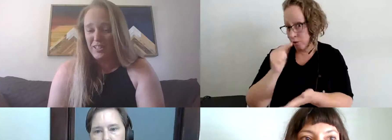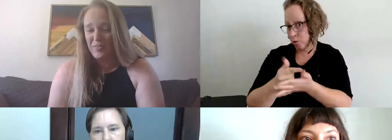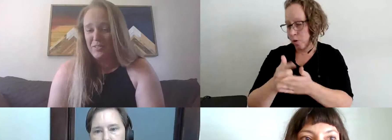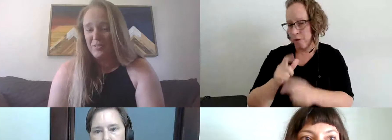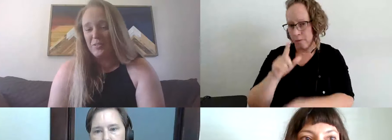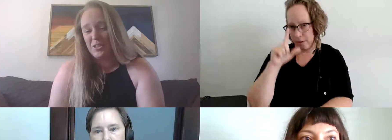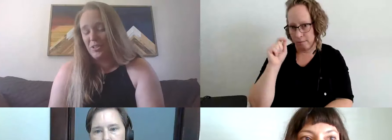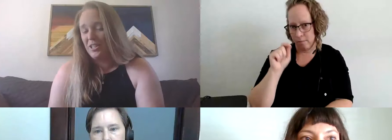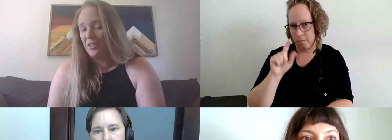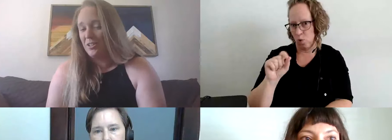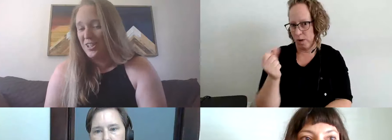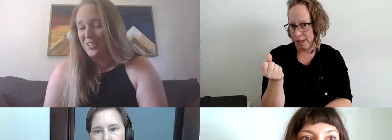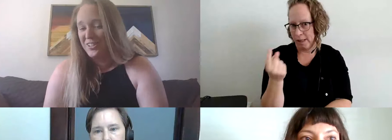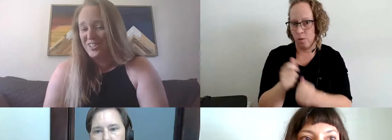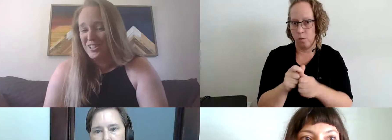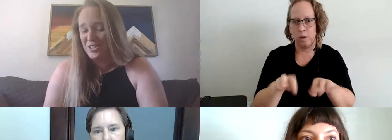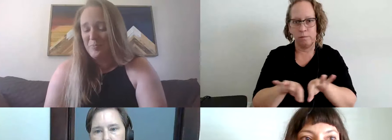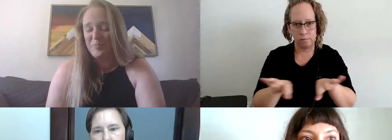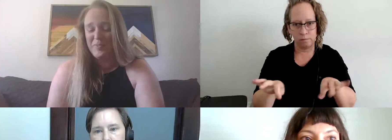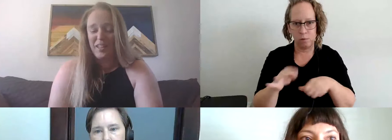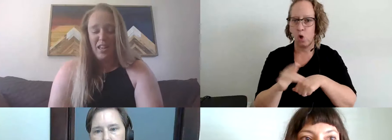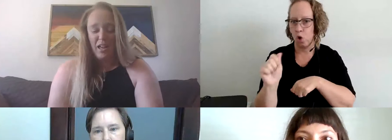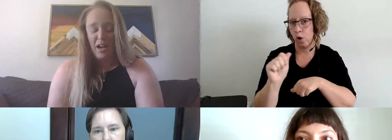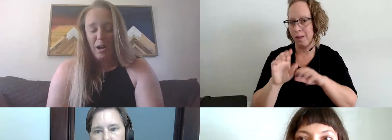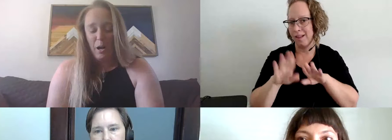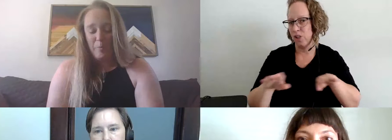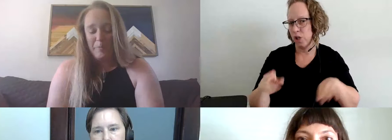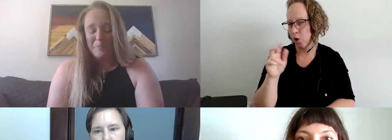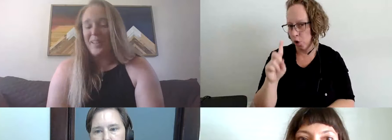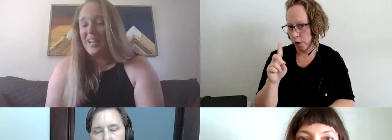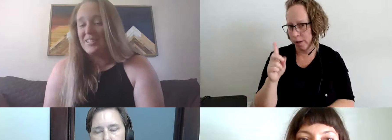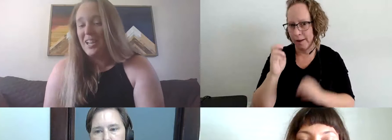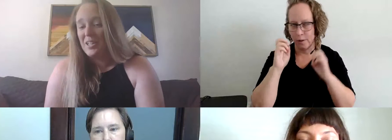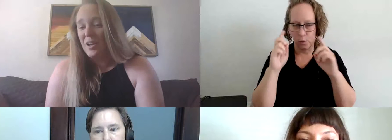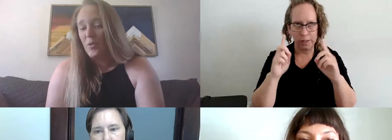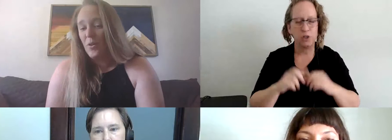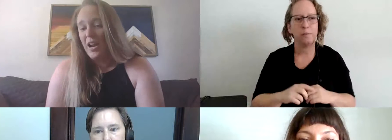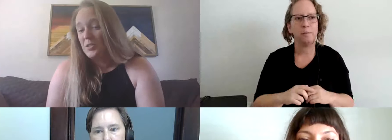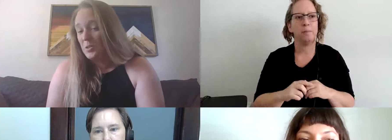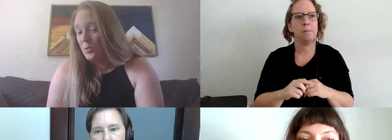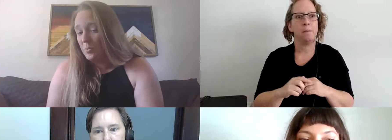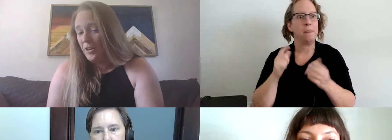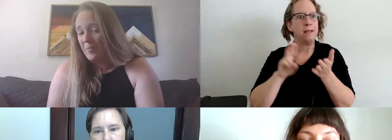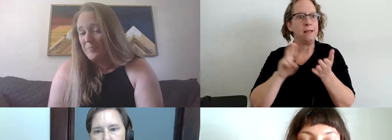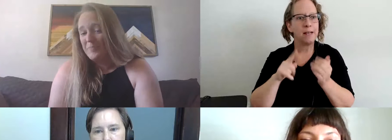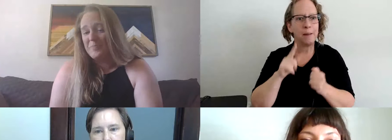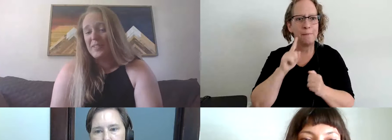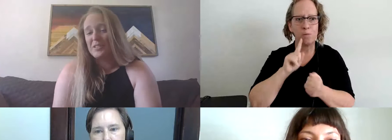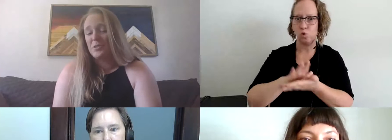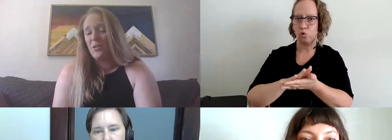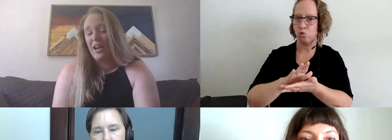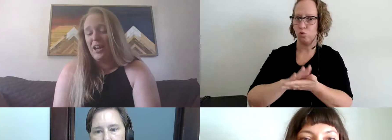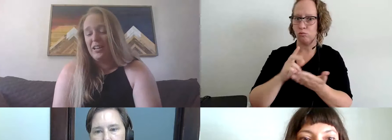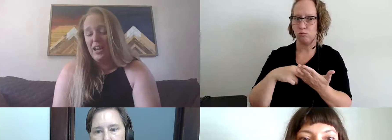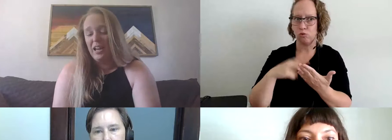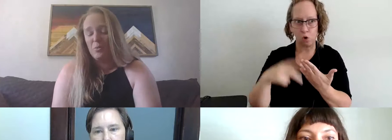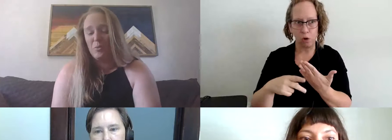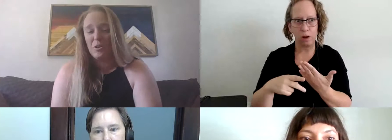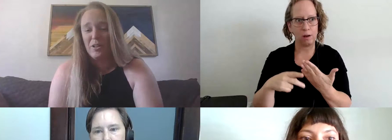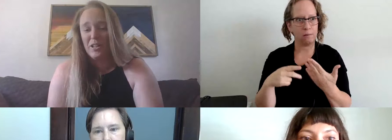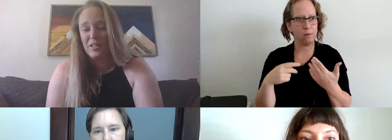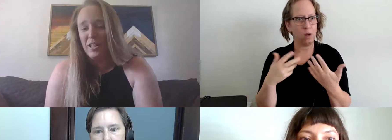in 2011 with a degree in early childhood education. I signed up for a school program to go